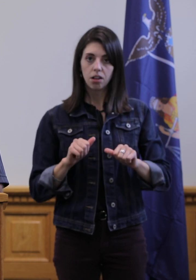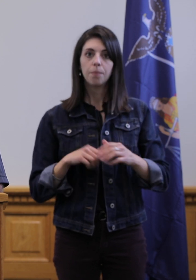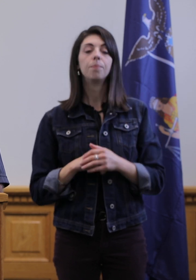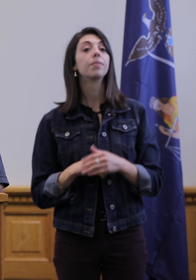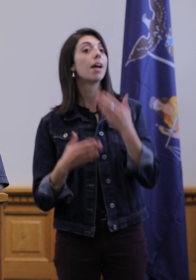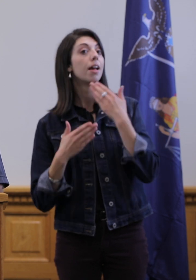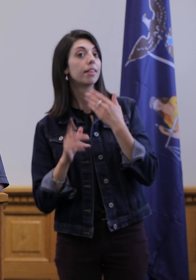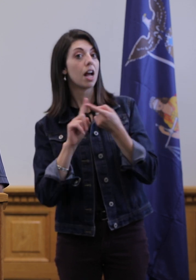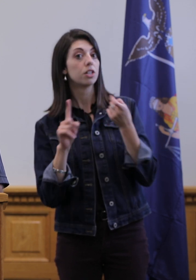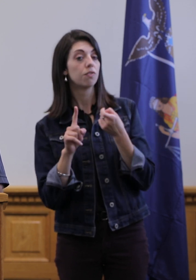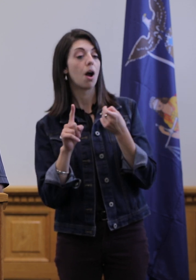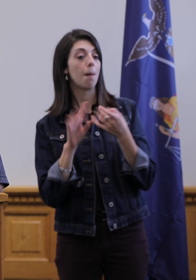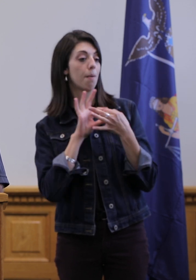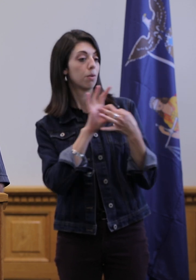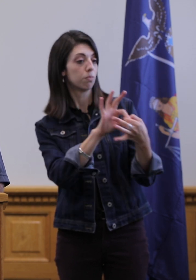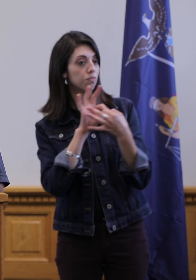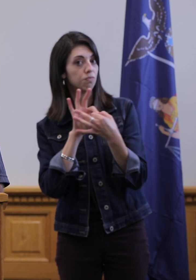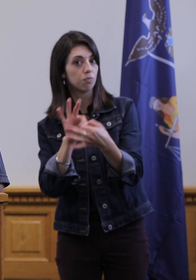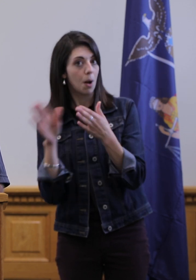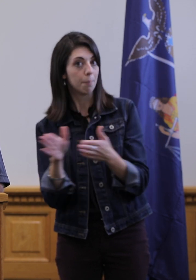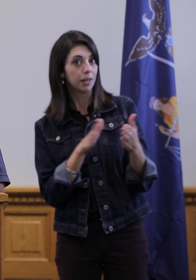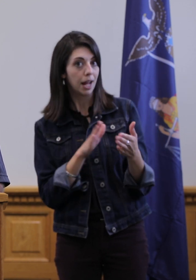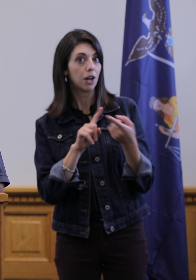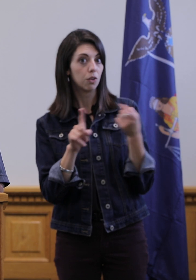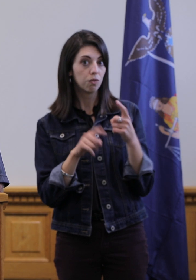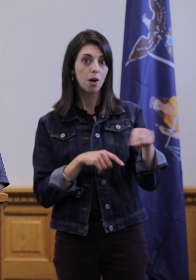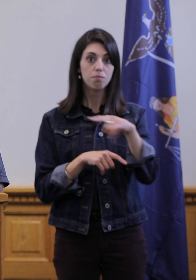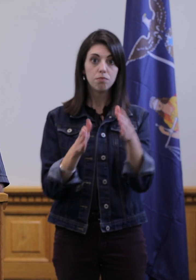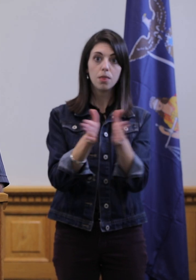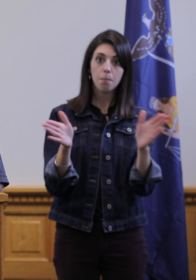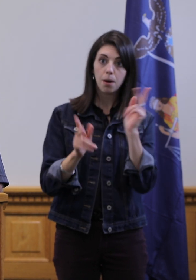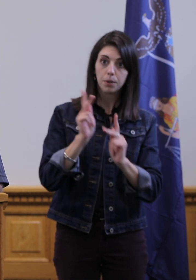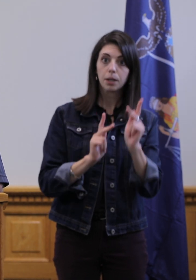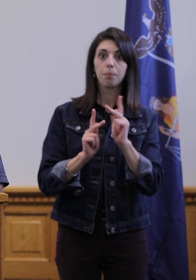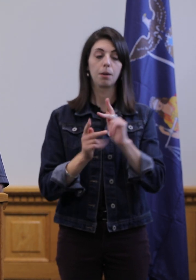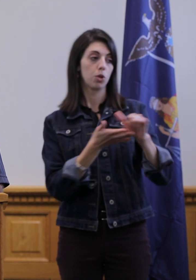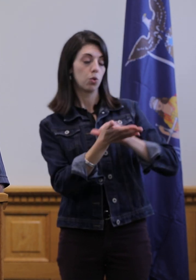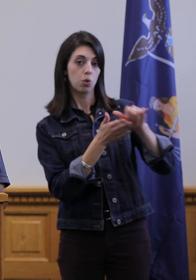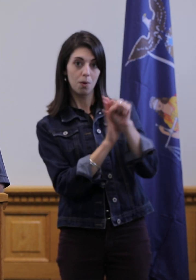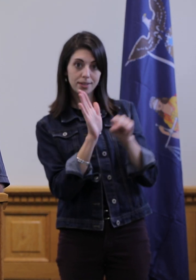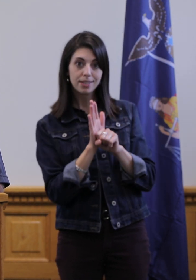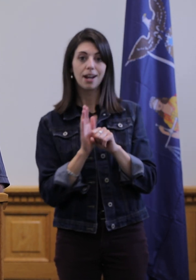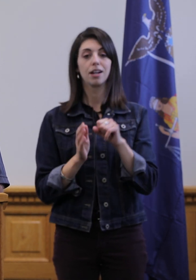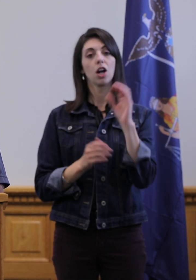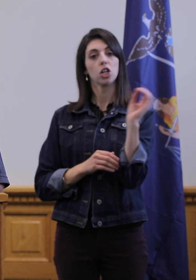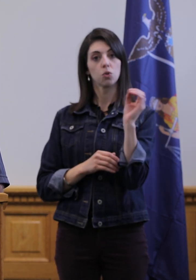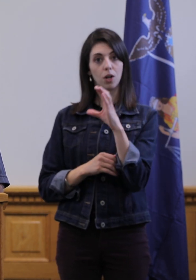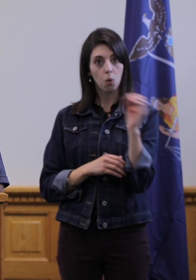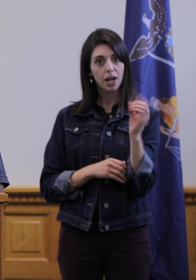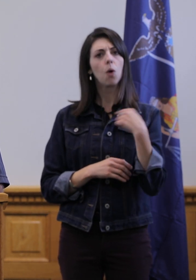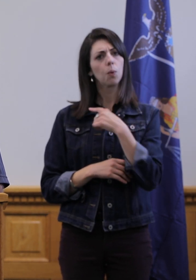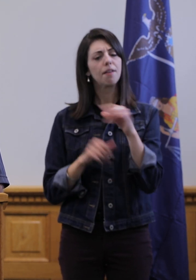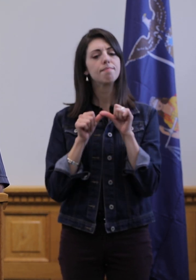coordinated plan and support from you, the public, Oswego County and Central New York have established a reputation as being relatively